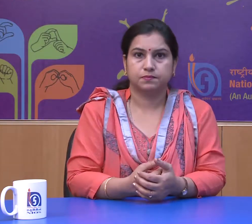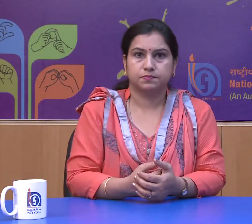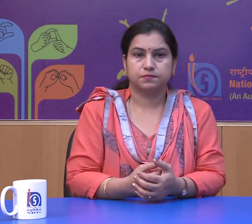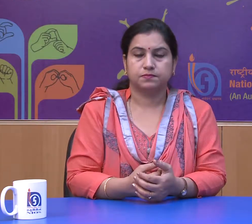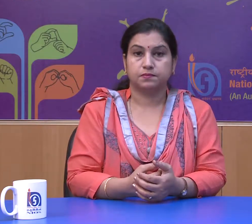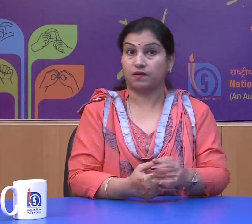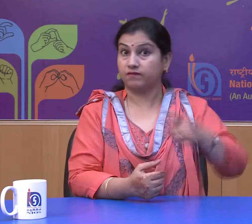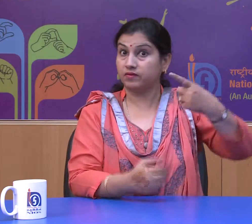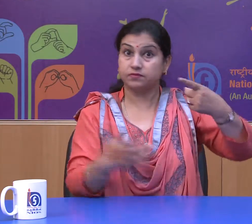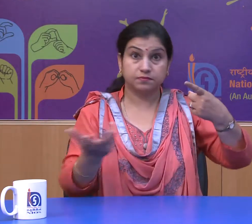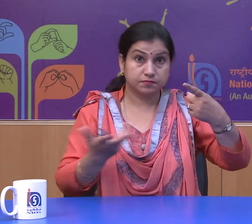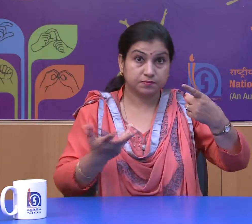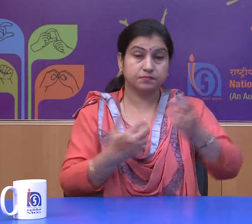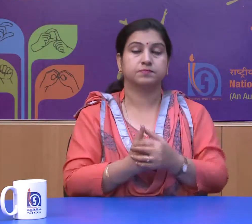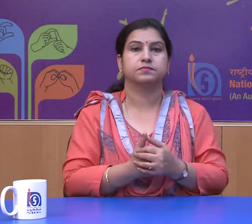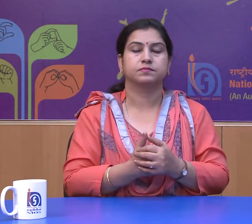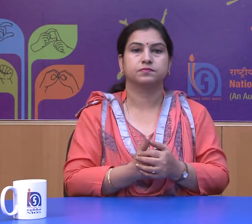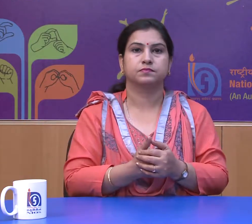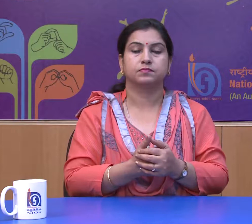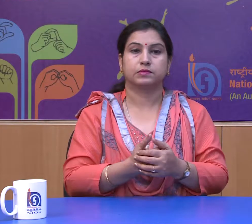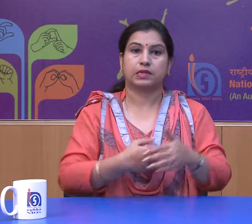Number 1 is two-level government.